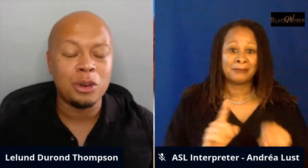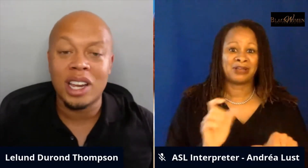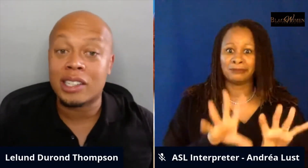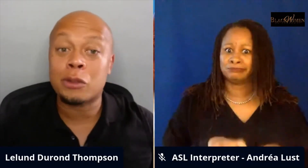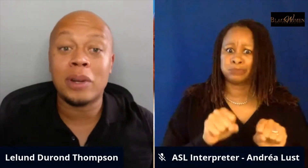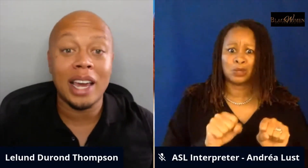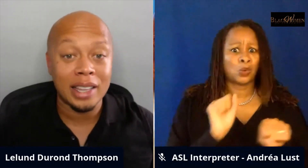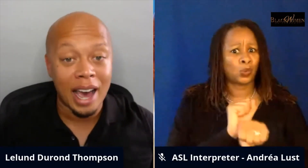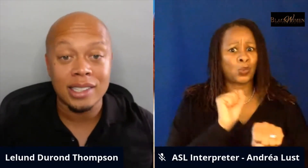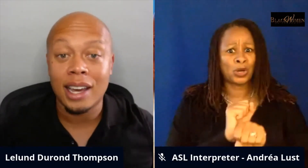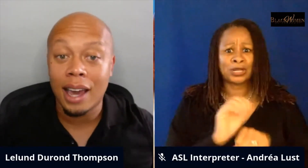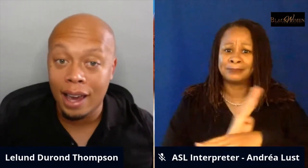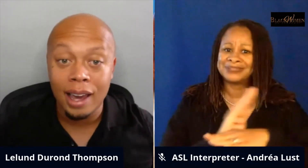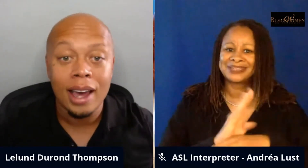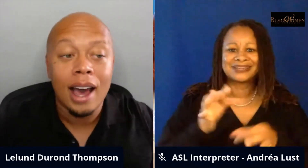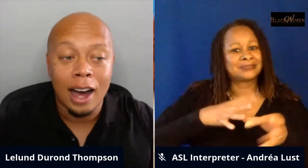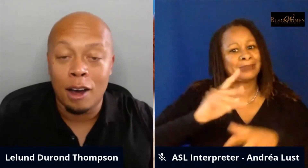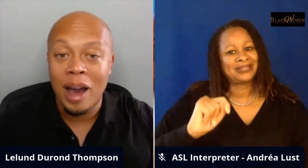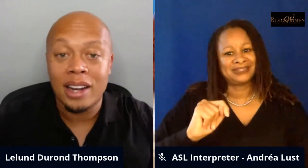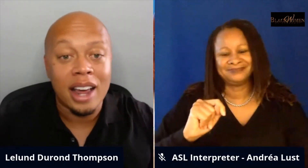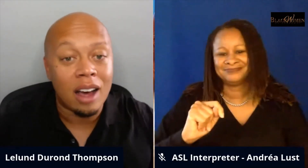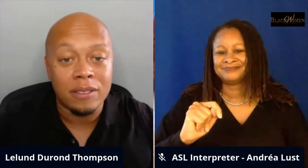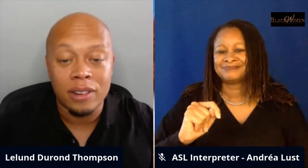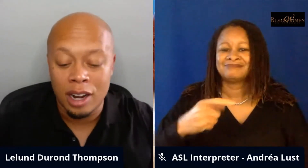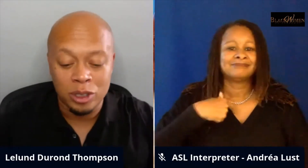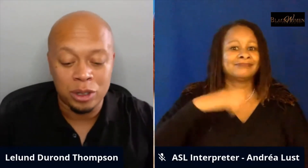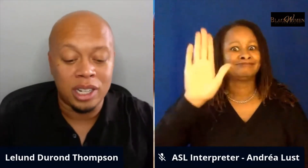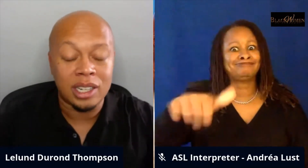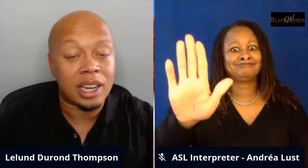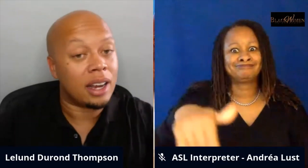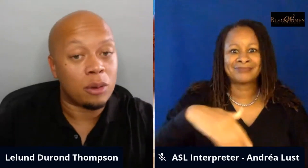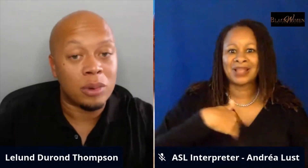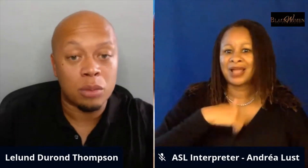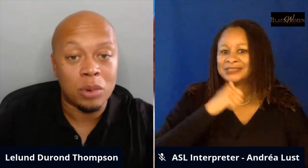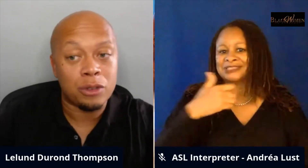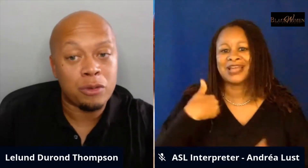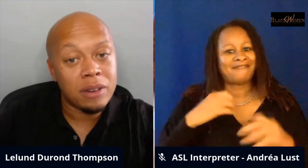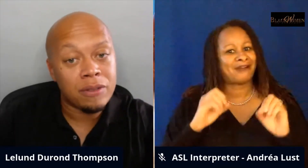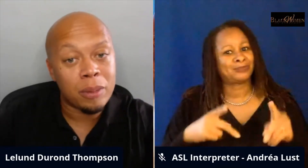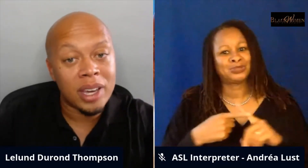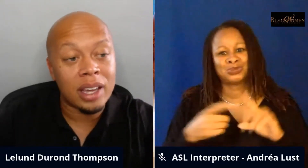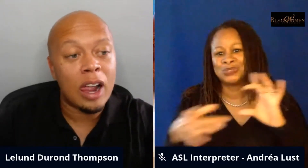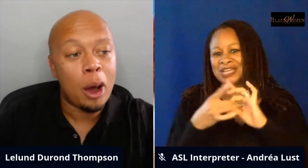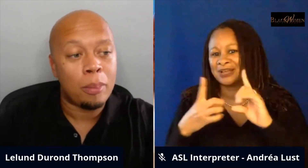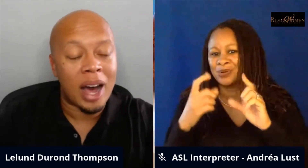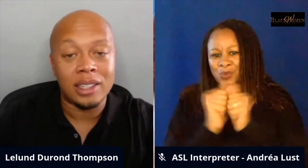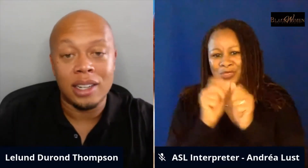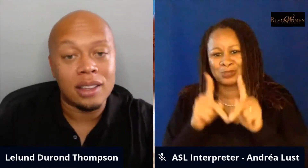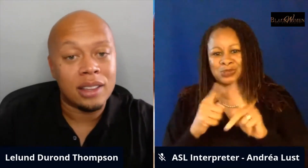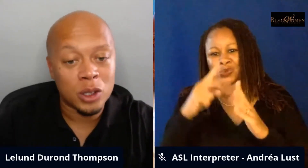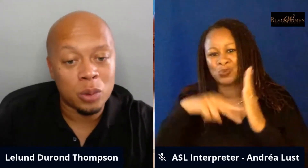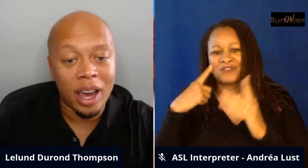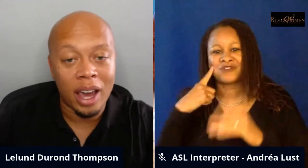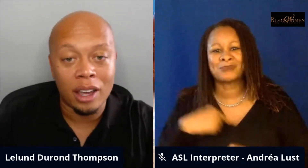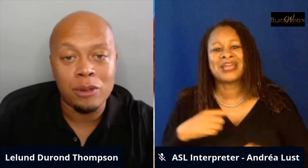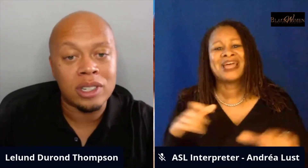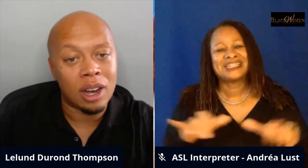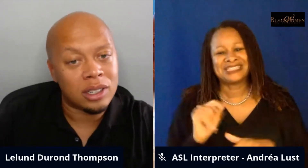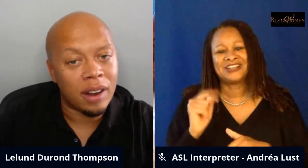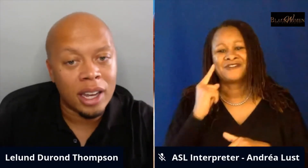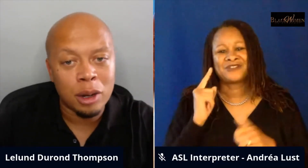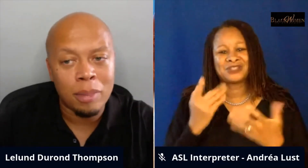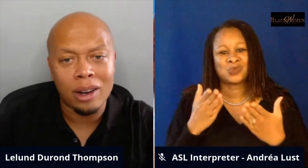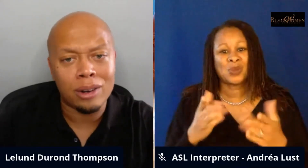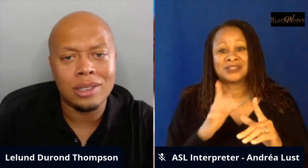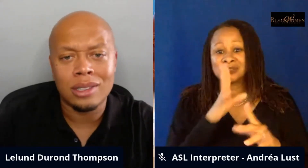busy, you can explain that. Say, hey, I didn't have an opportunity to connect with someone to read for me. I did it this way. You can talk to